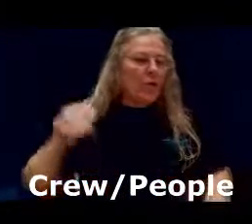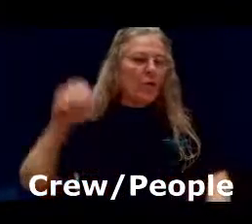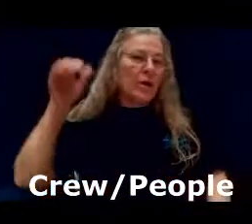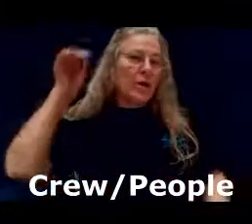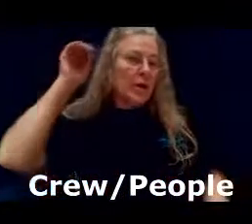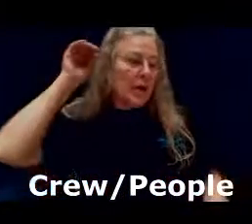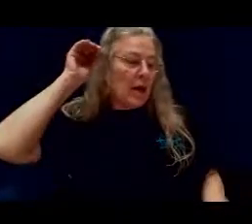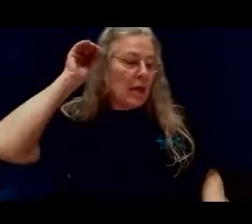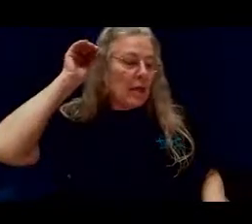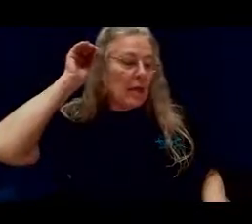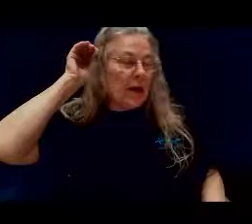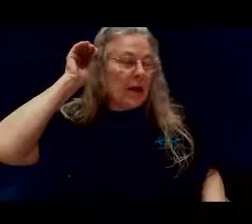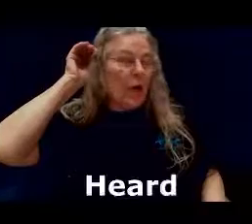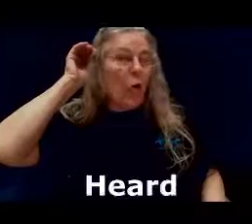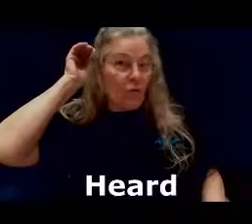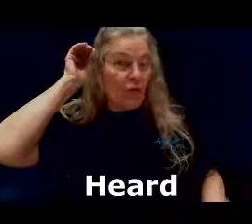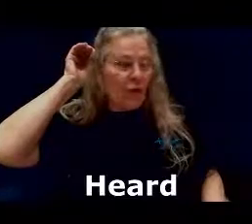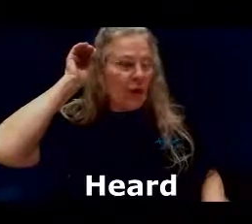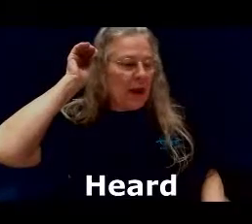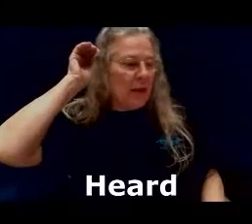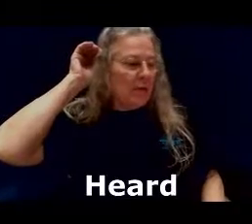Heard. Cup your ear over your hand.